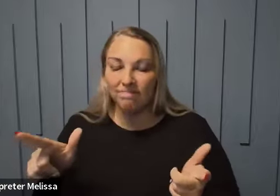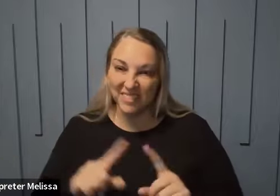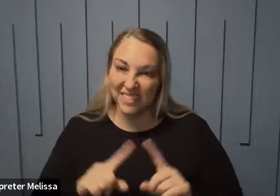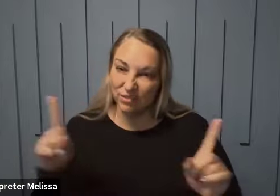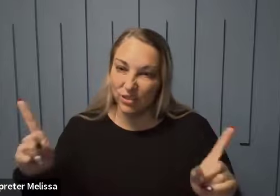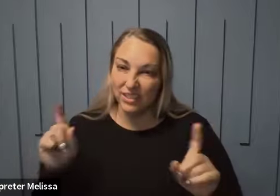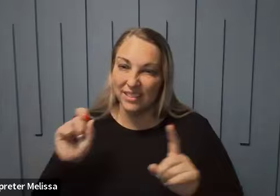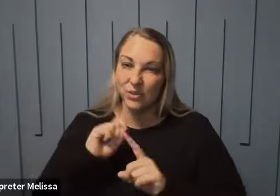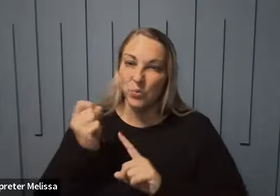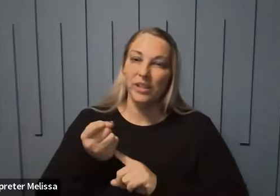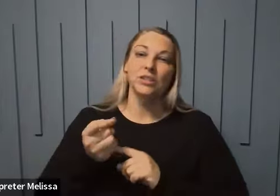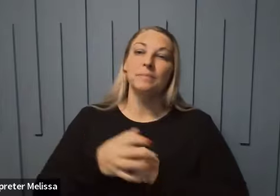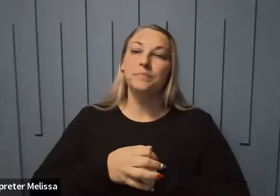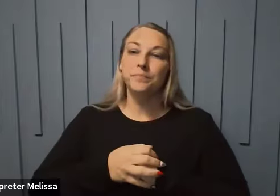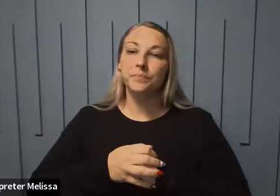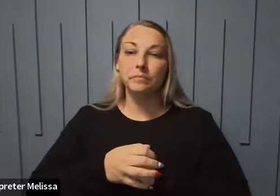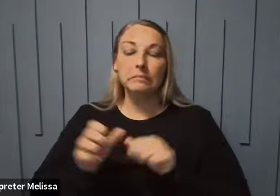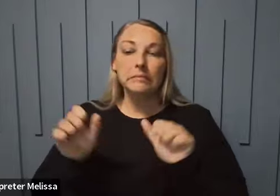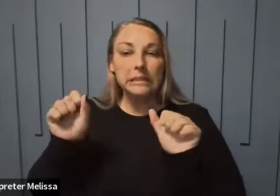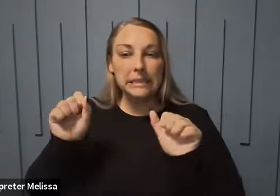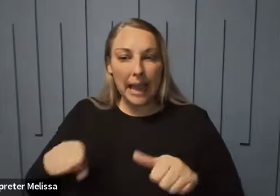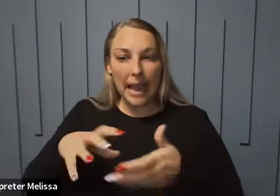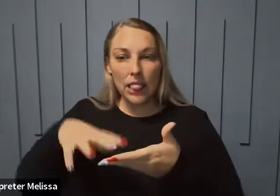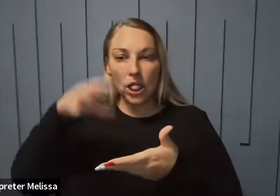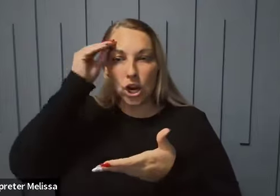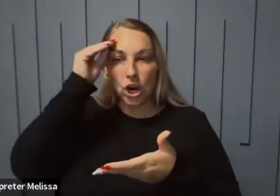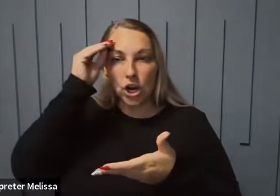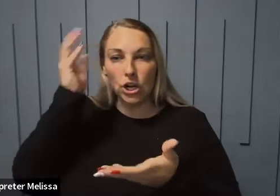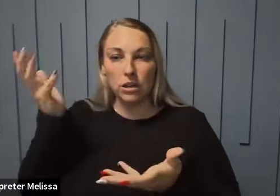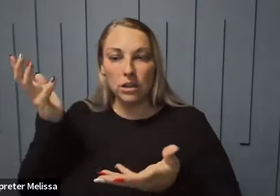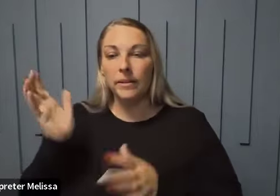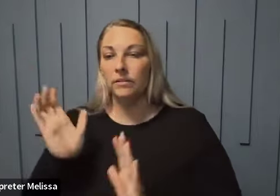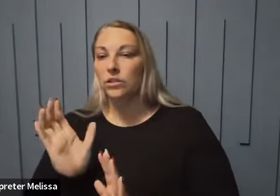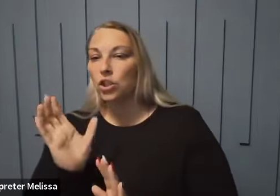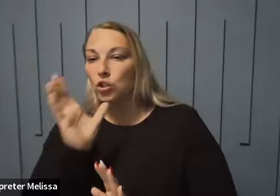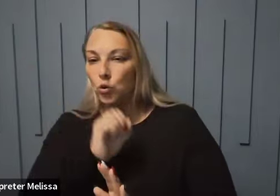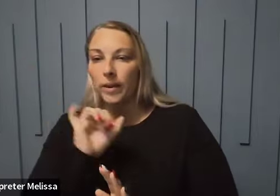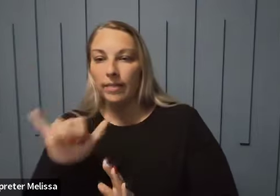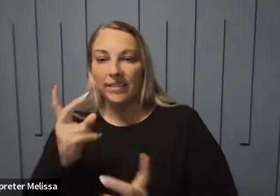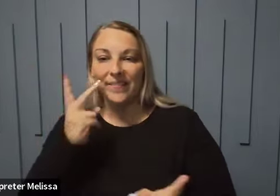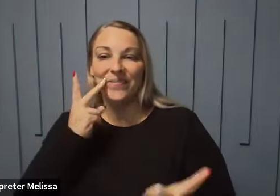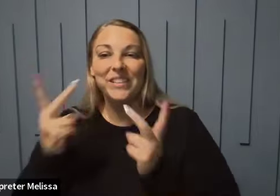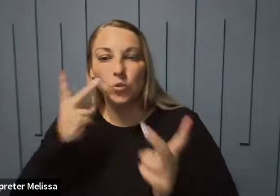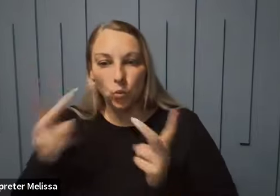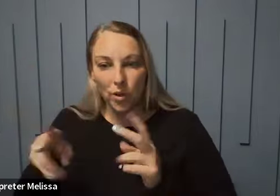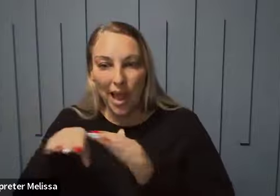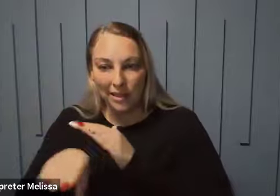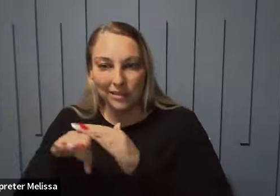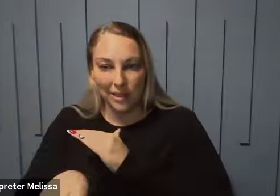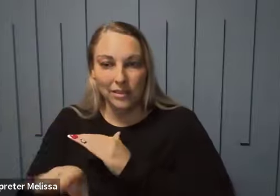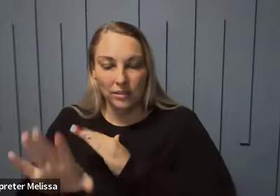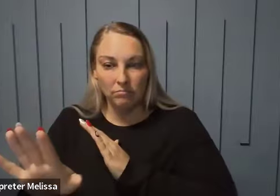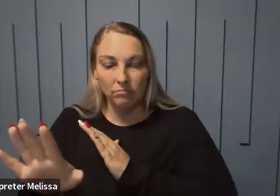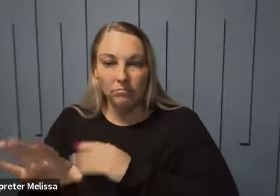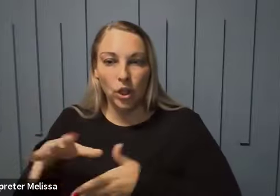is assuming the child, again, relies heavily on visual access to language to be able to acquire